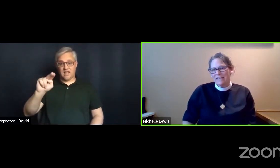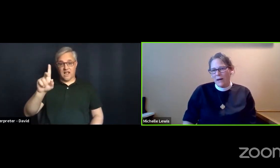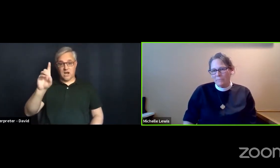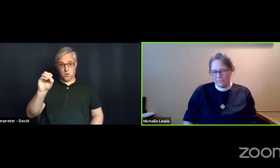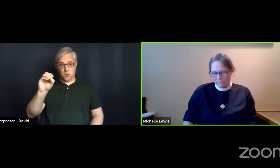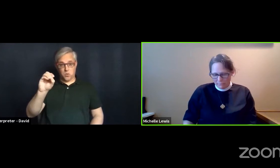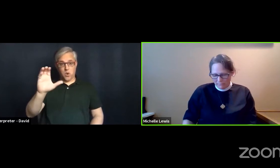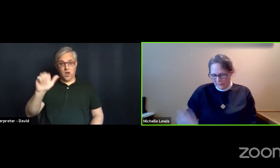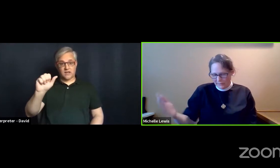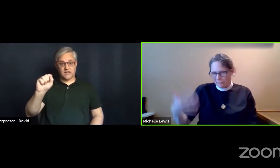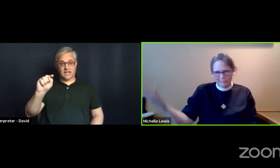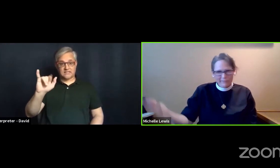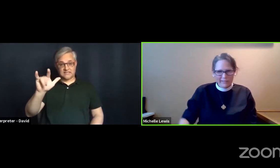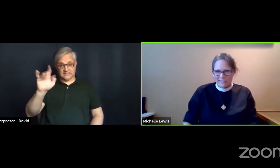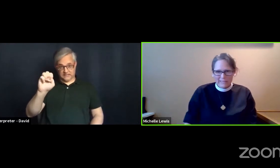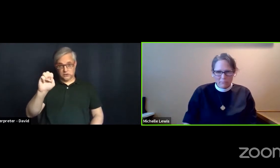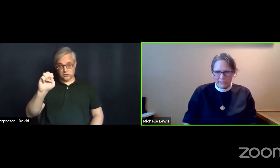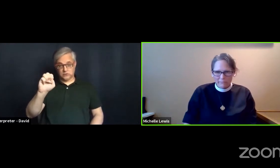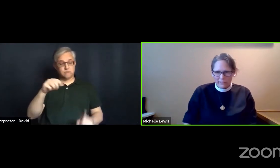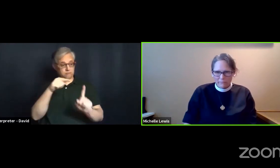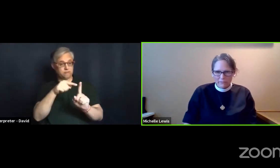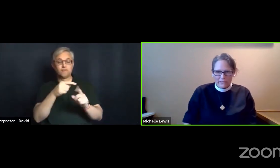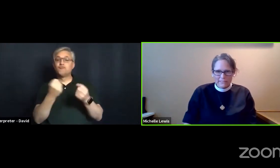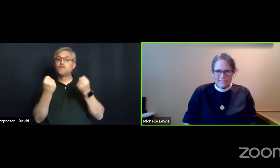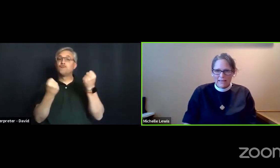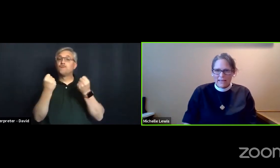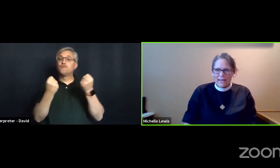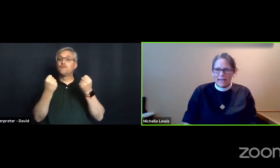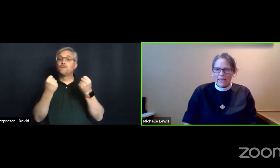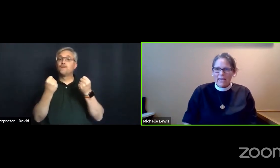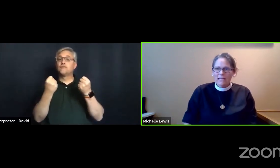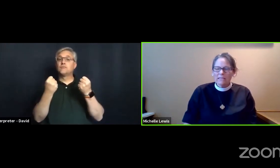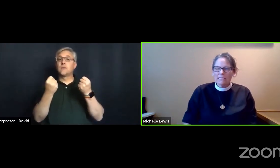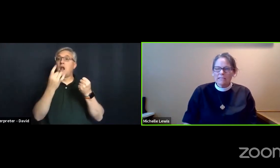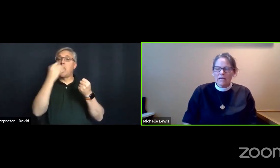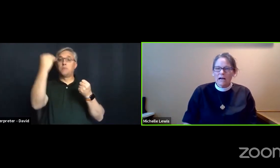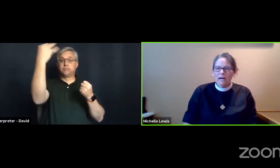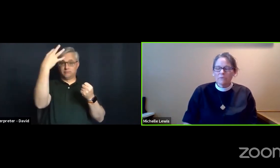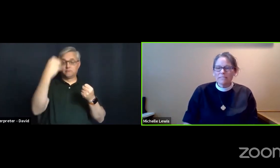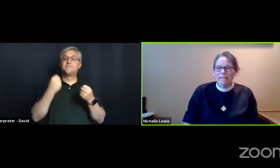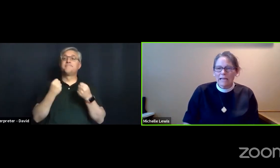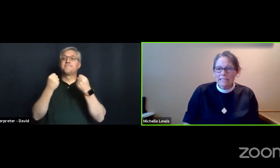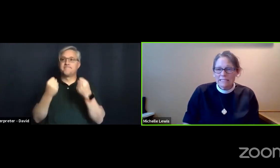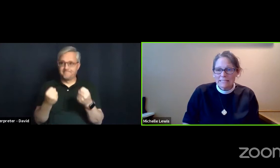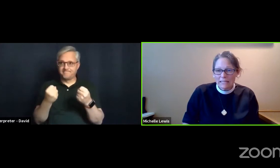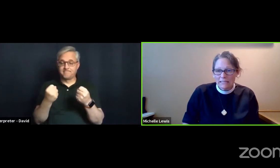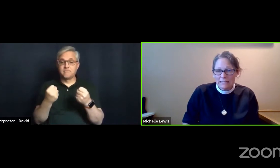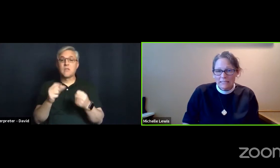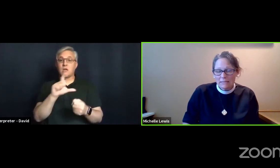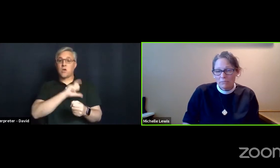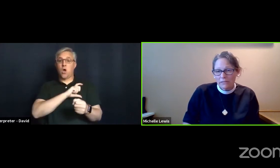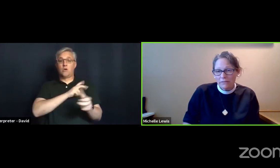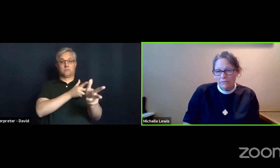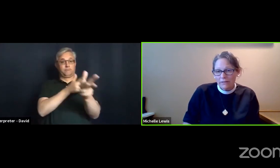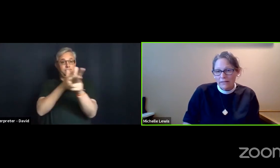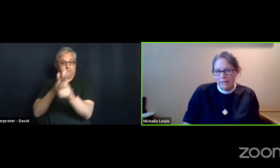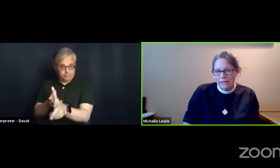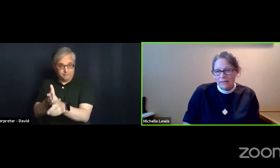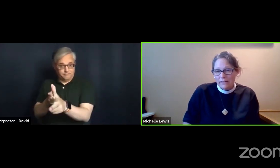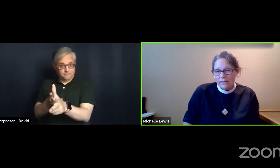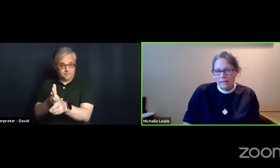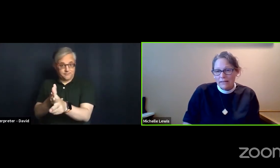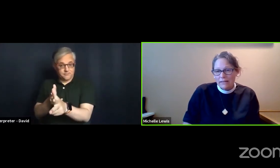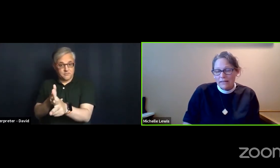was stopped at a stoplight by the police. And in, it was 90 seconds, I believe,